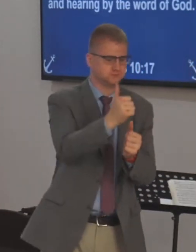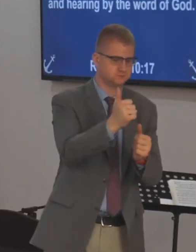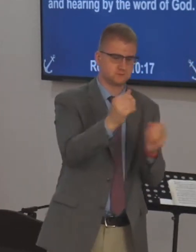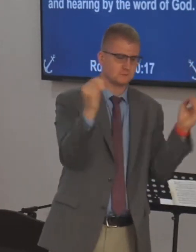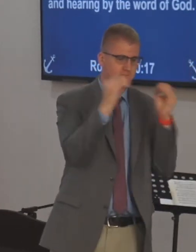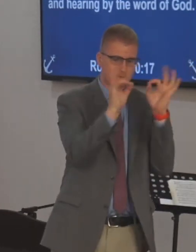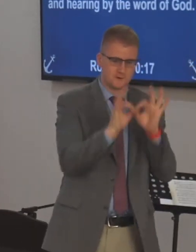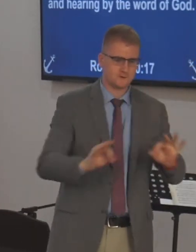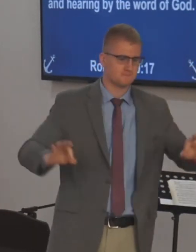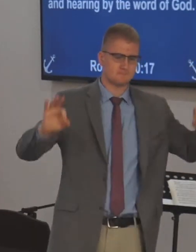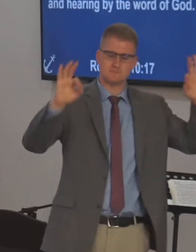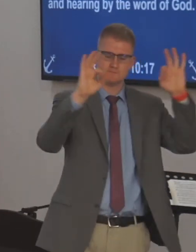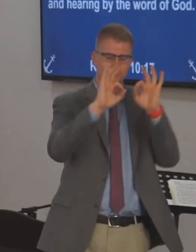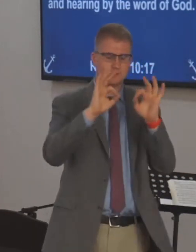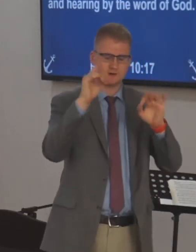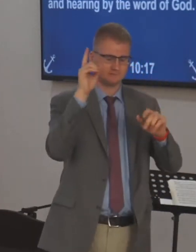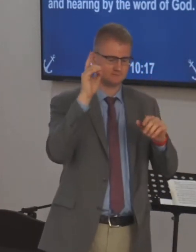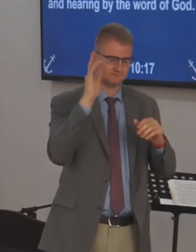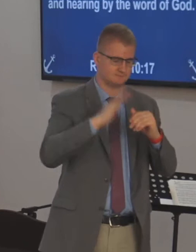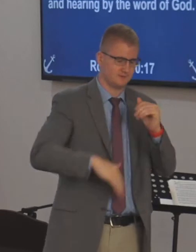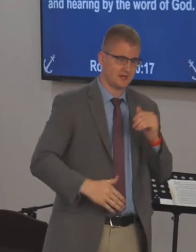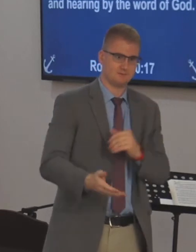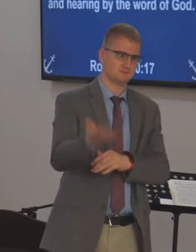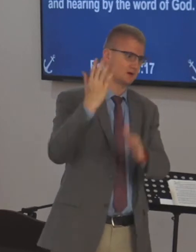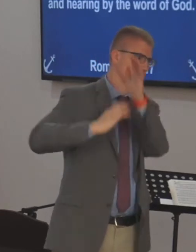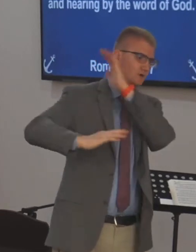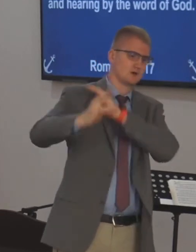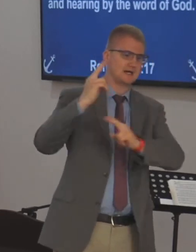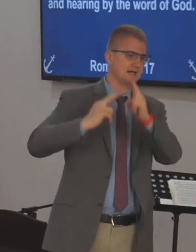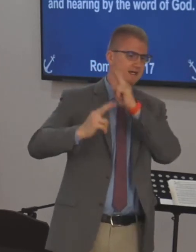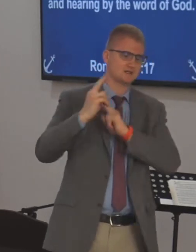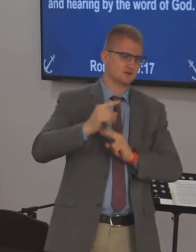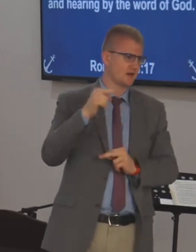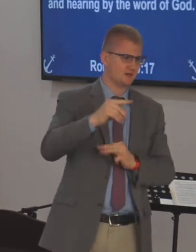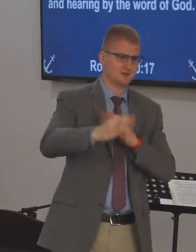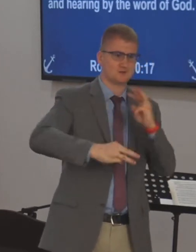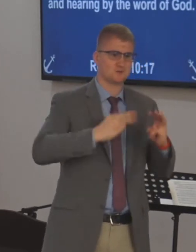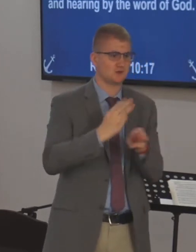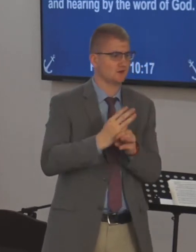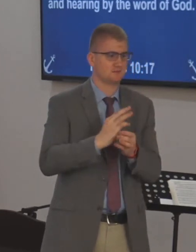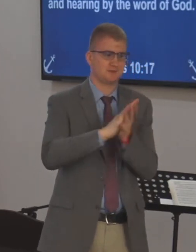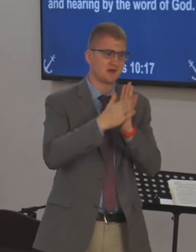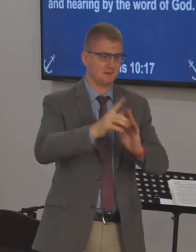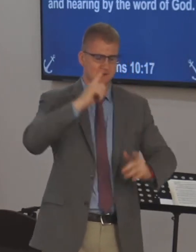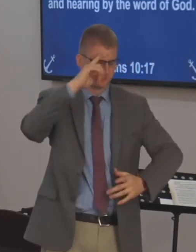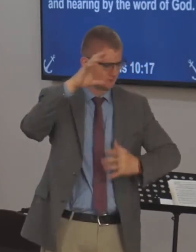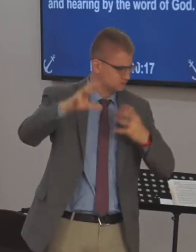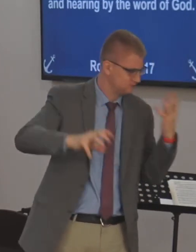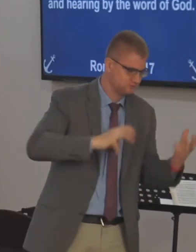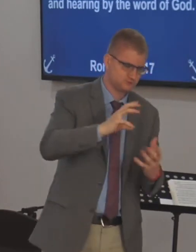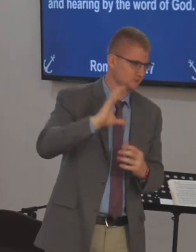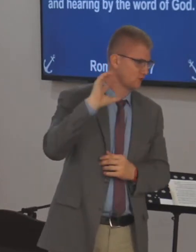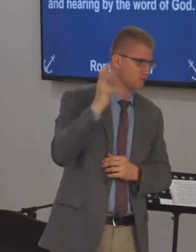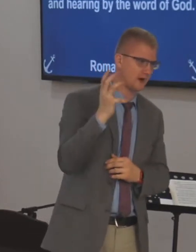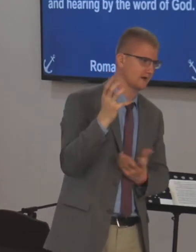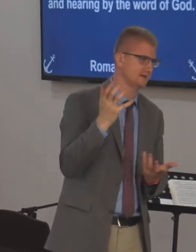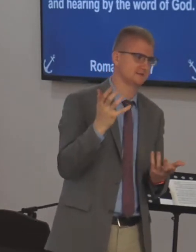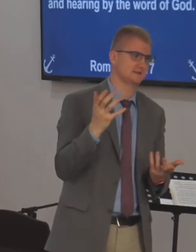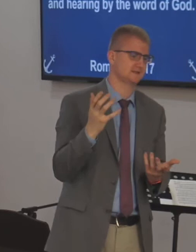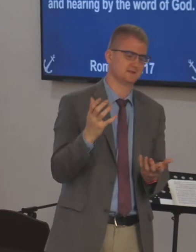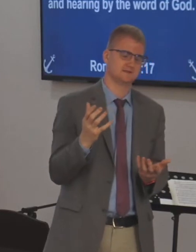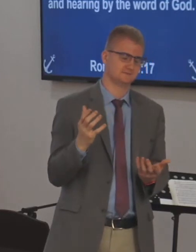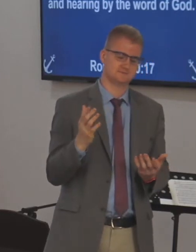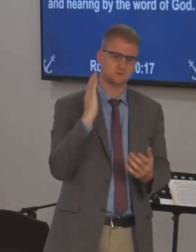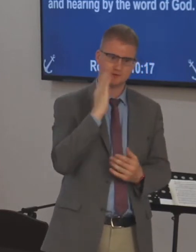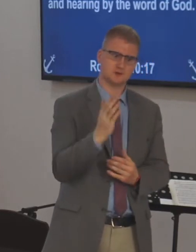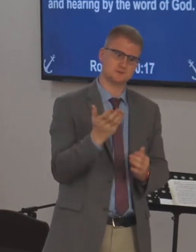history. This world is going crazy. It is going crazy, and it's getting crazier and crazier. I don't know